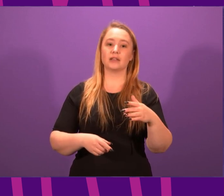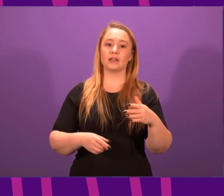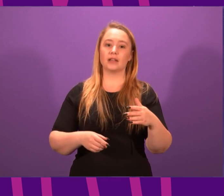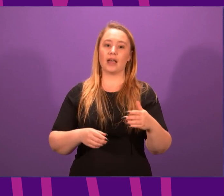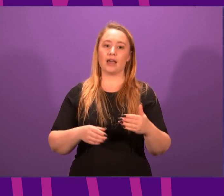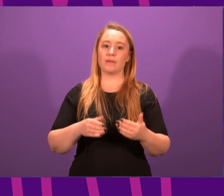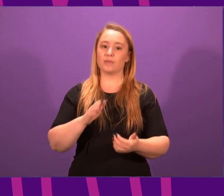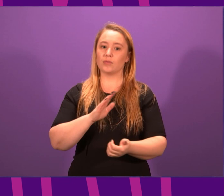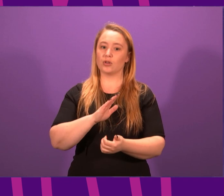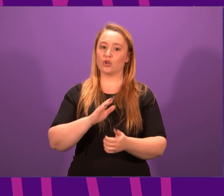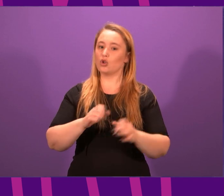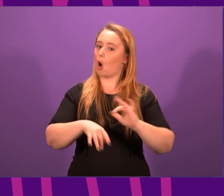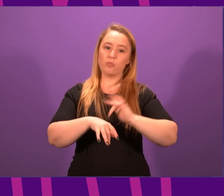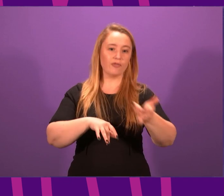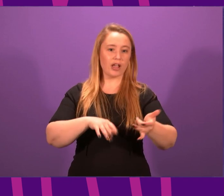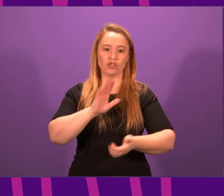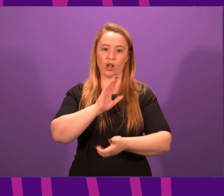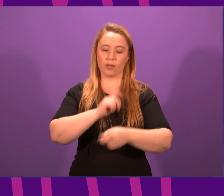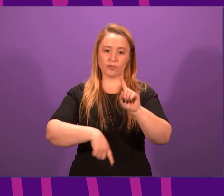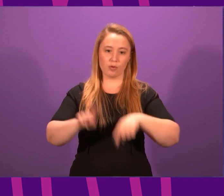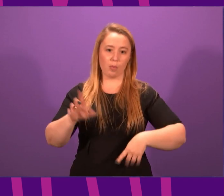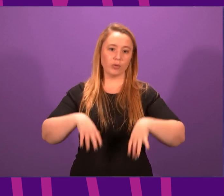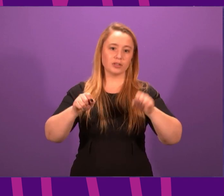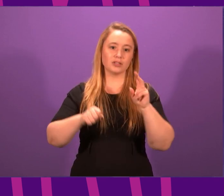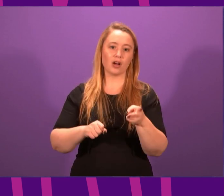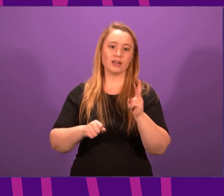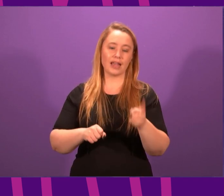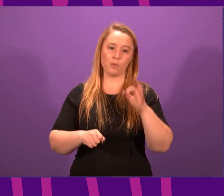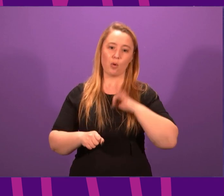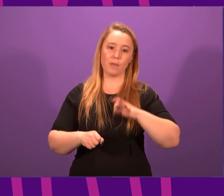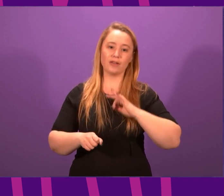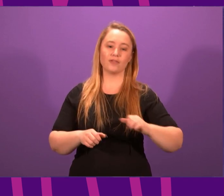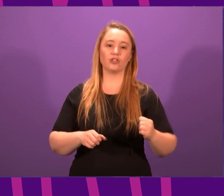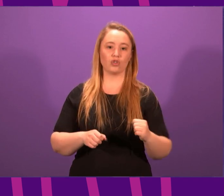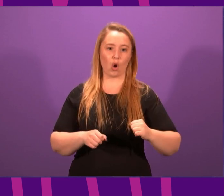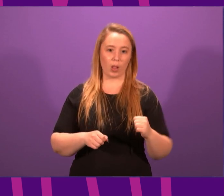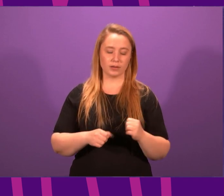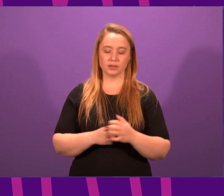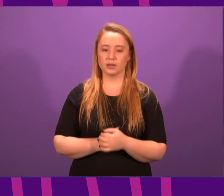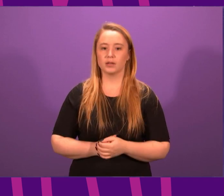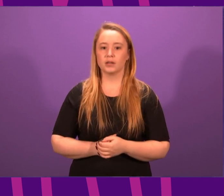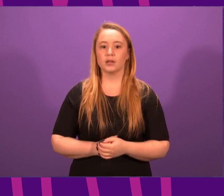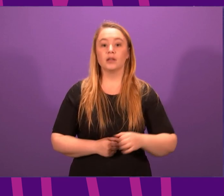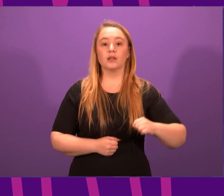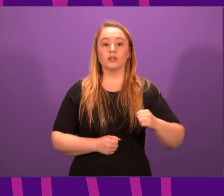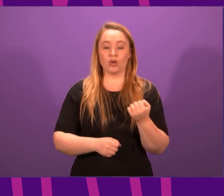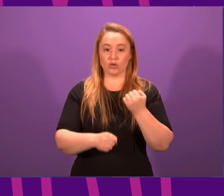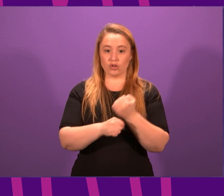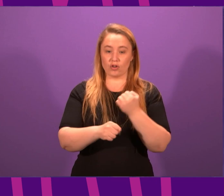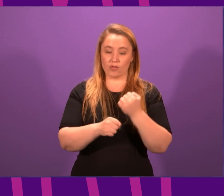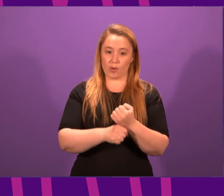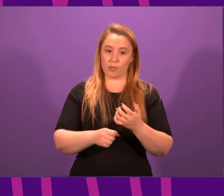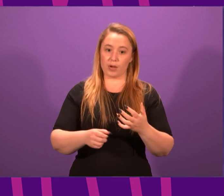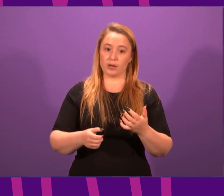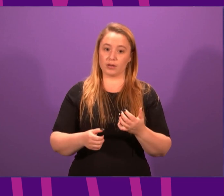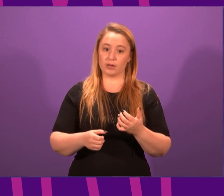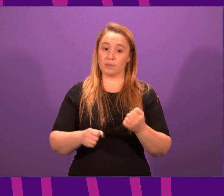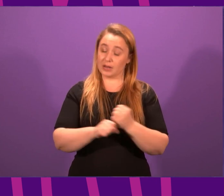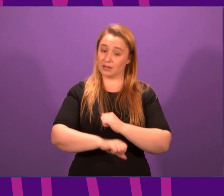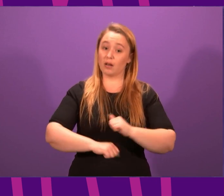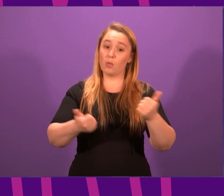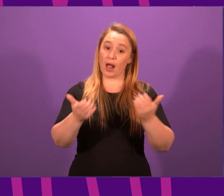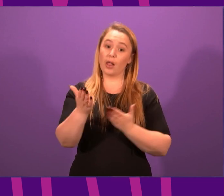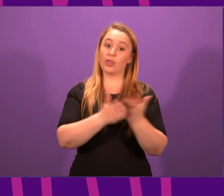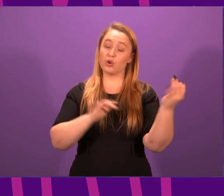these benefits that would otherwise be lost both to the individuals themselves and Scotland. Presiding officer, the Scottish Government has acted commendably throughout this crisis, and